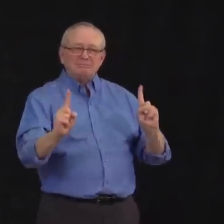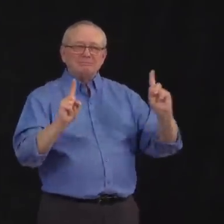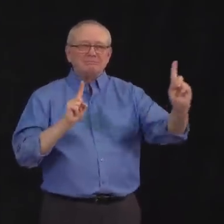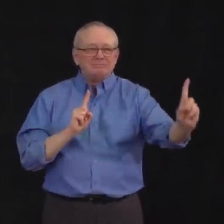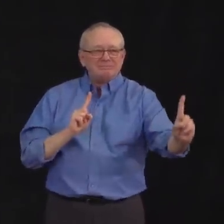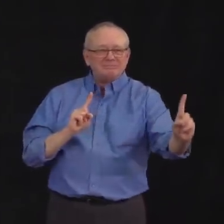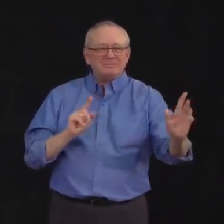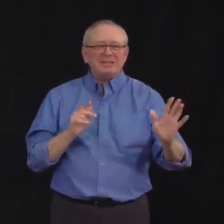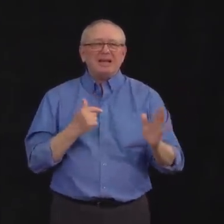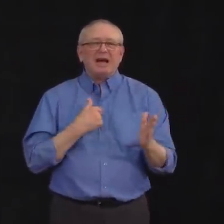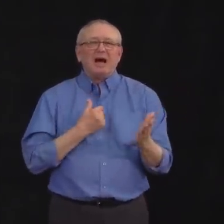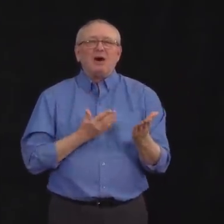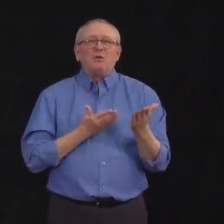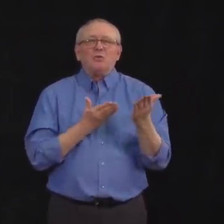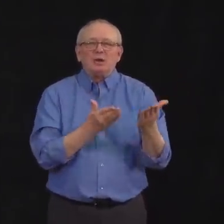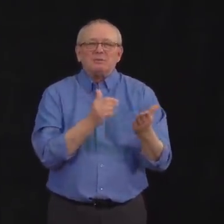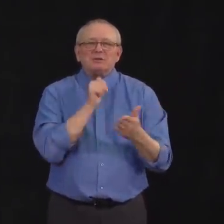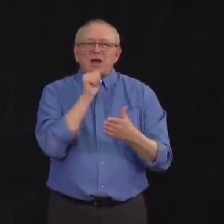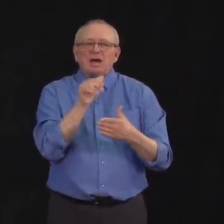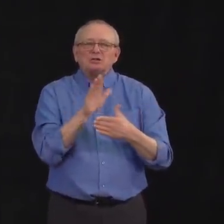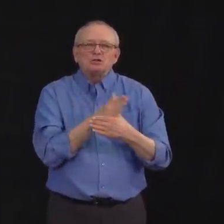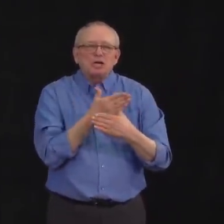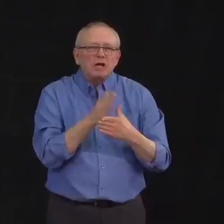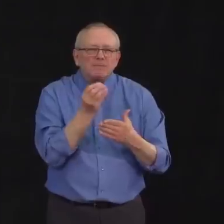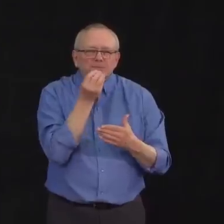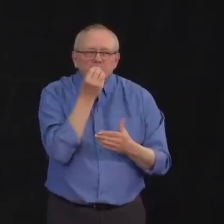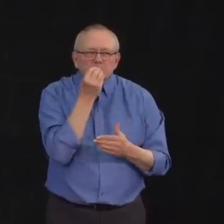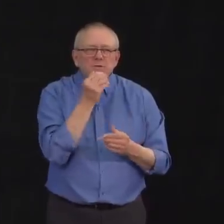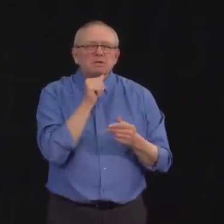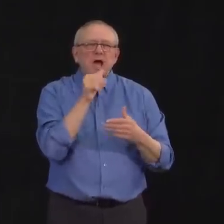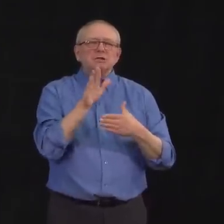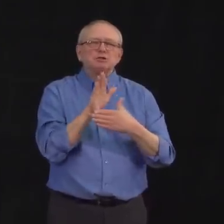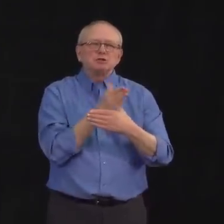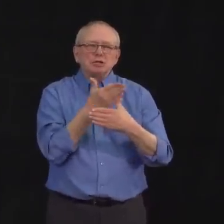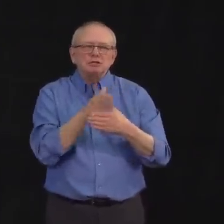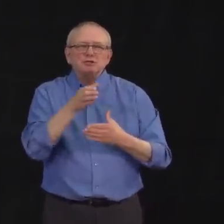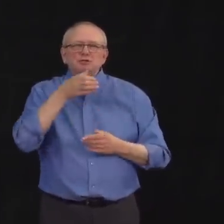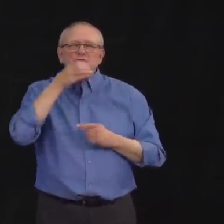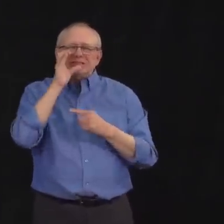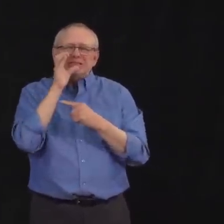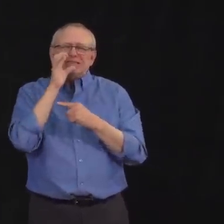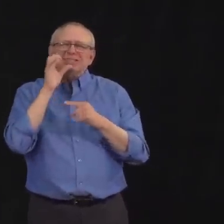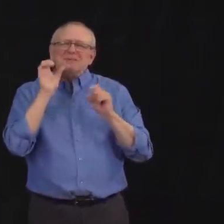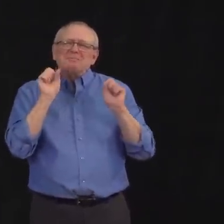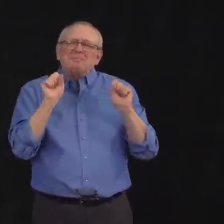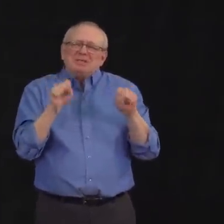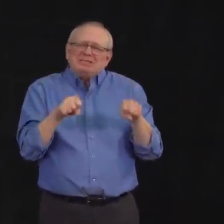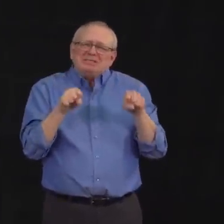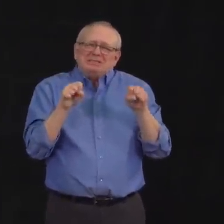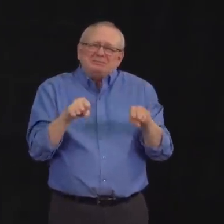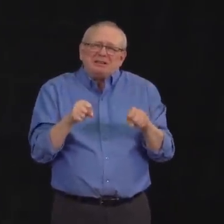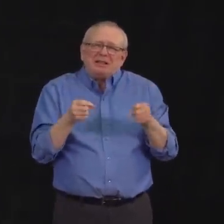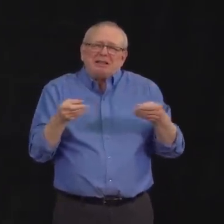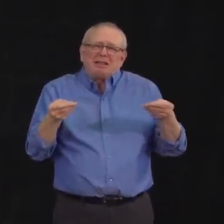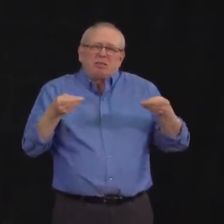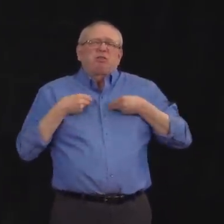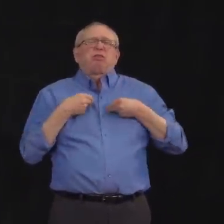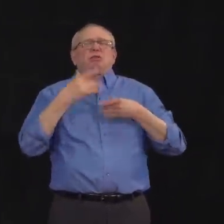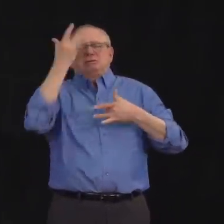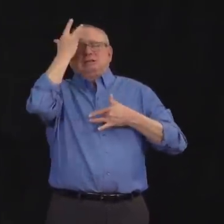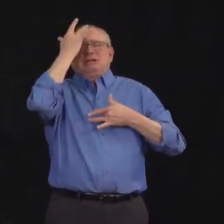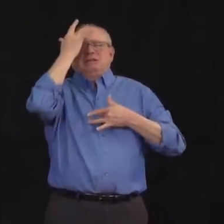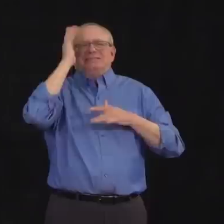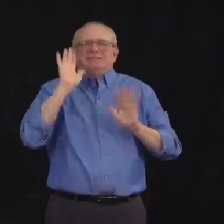those gatherings, as that seems to be a risk factor for potential transmission. But again, I think that people can now look at